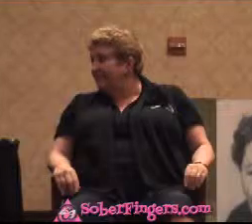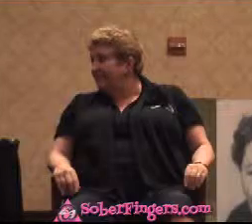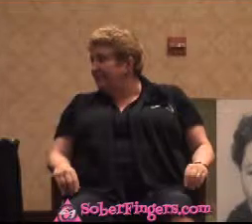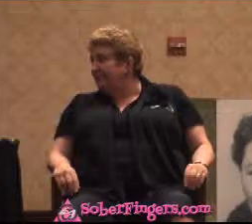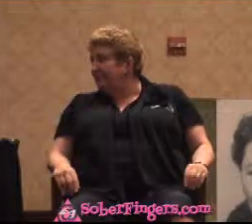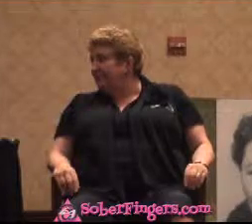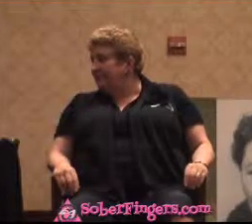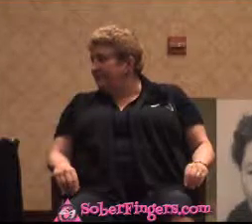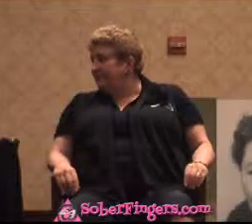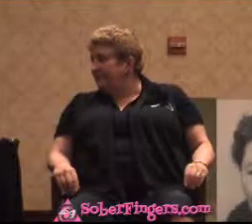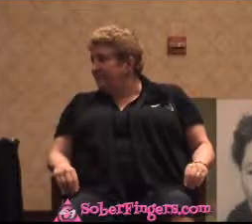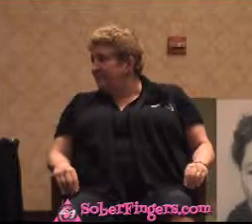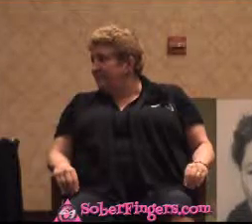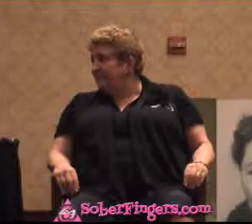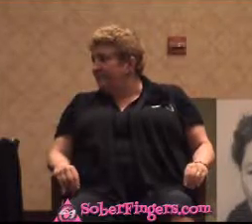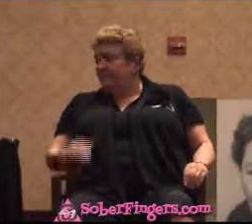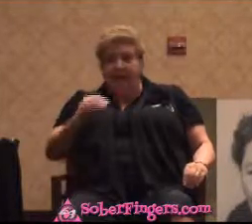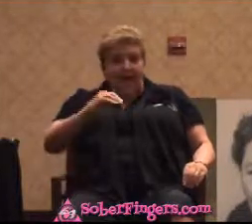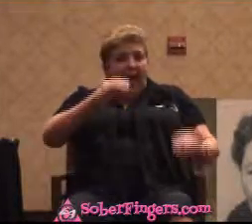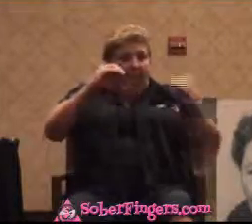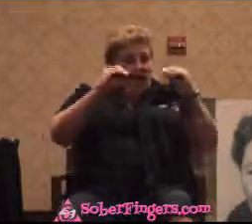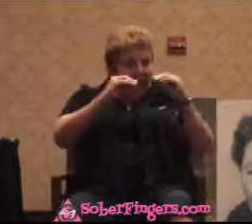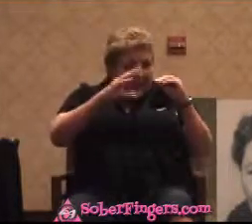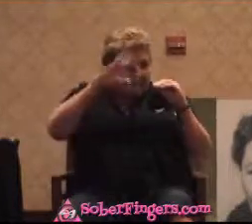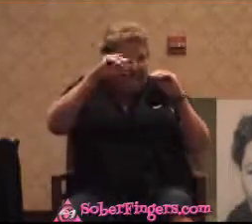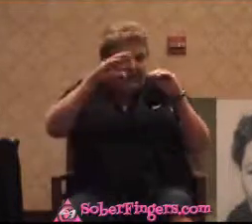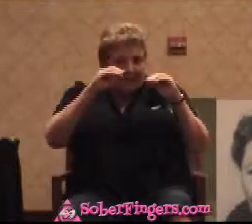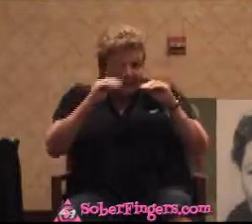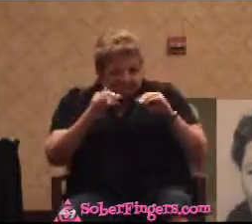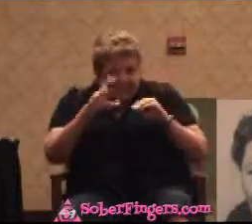I see a little silhouette.